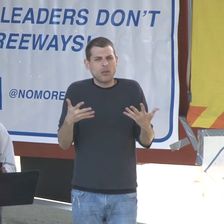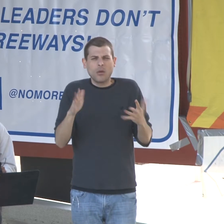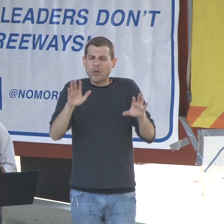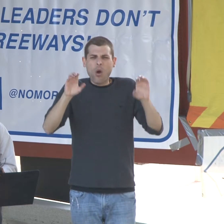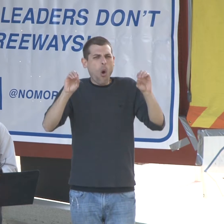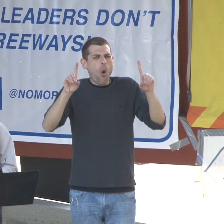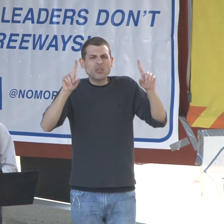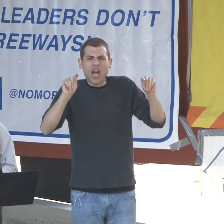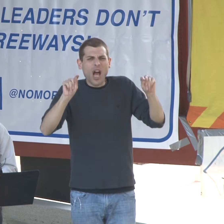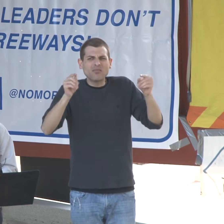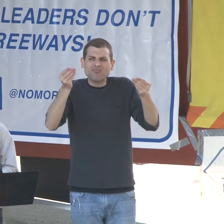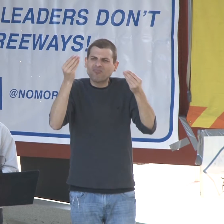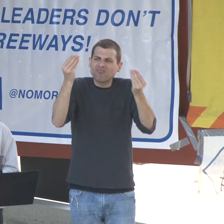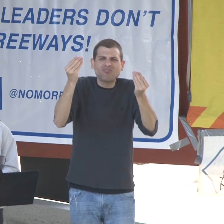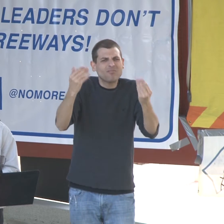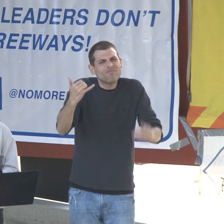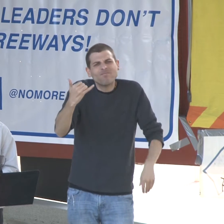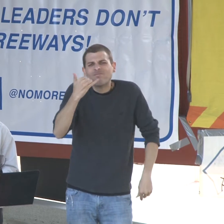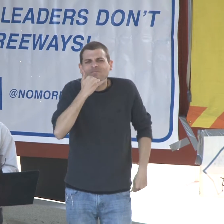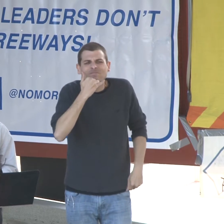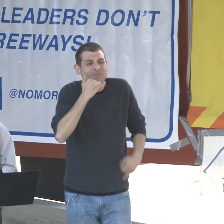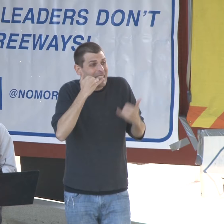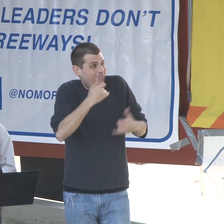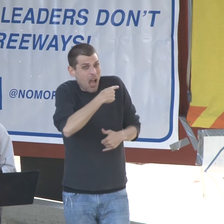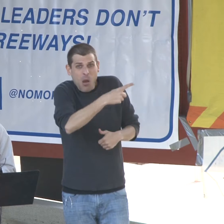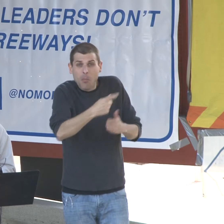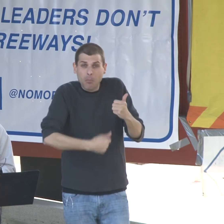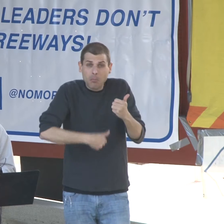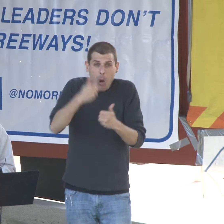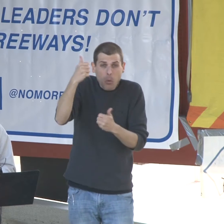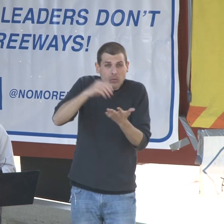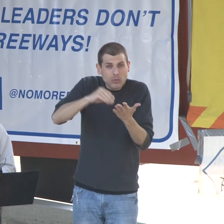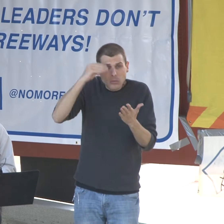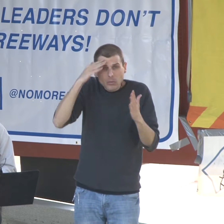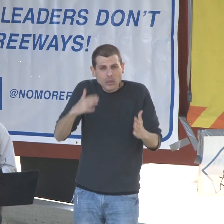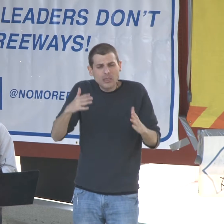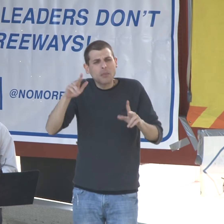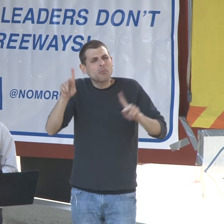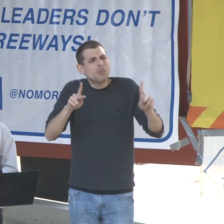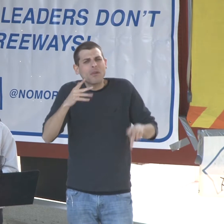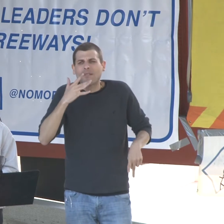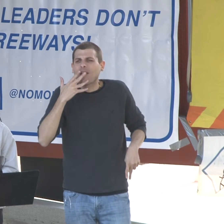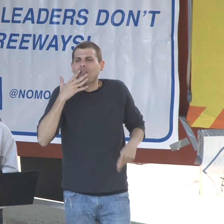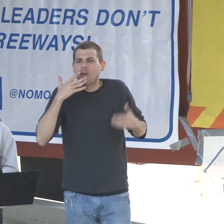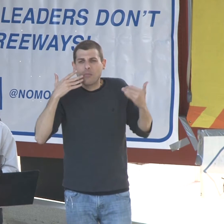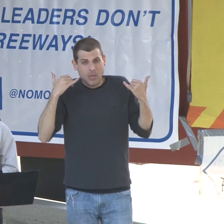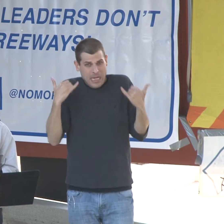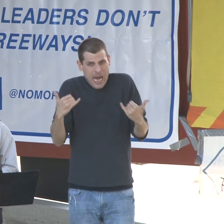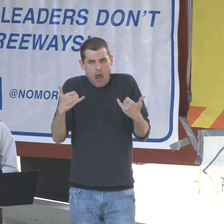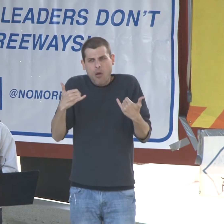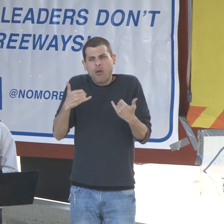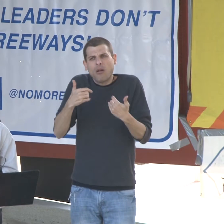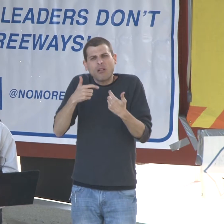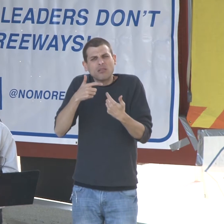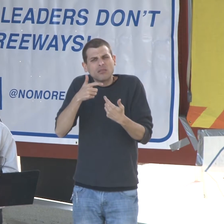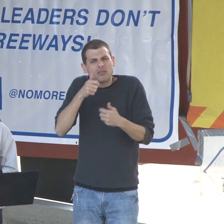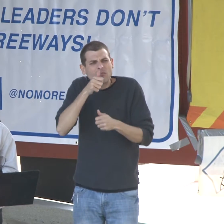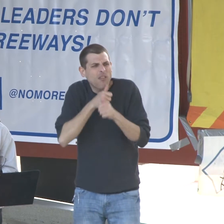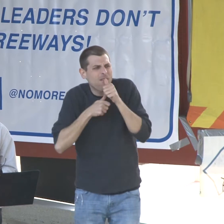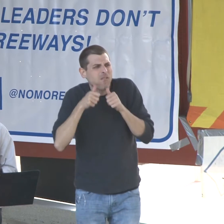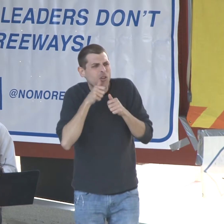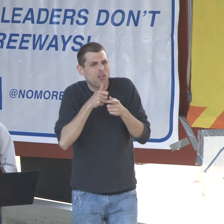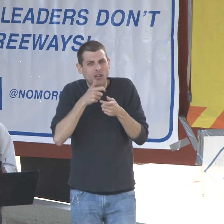for allowing these kids, primarily youth of color, to struggle to breathe under the suffocation of their capitalism, but for also having